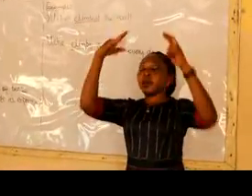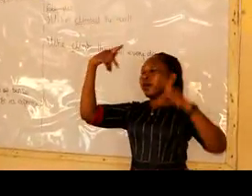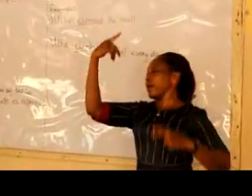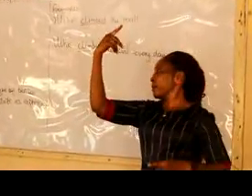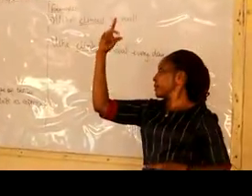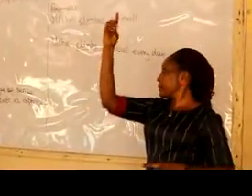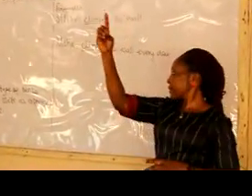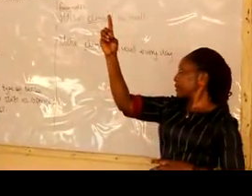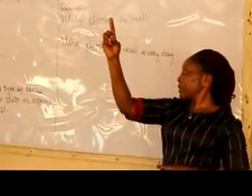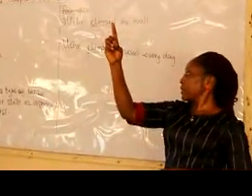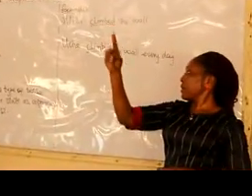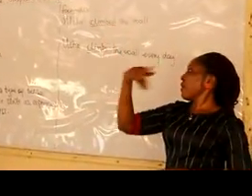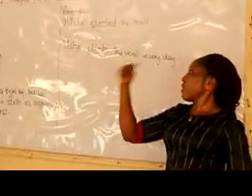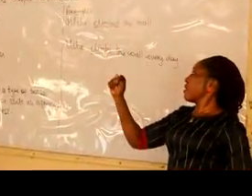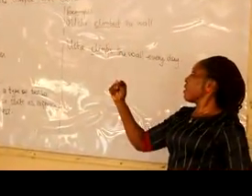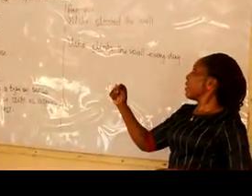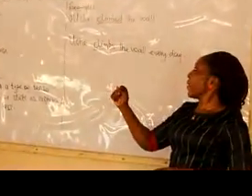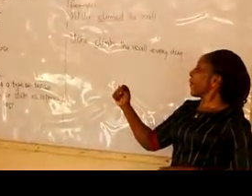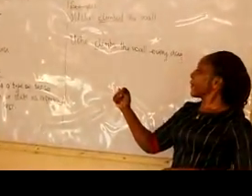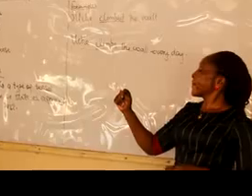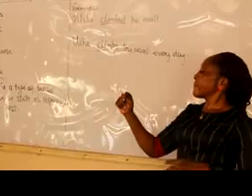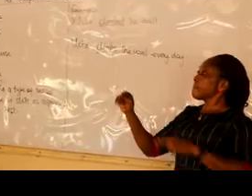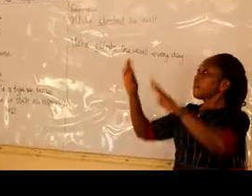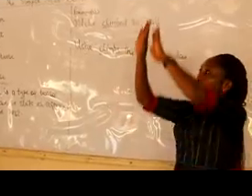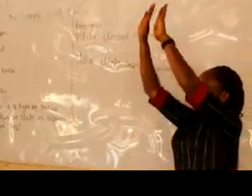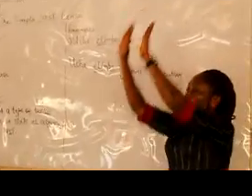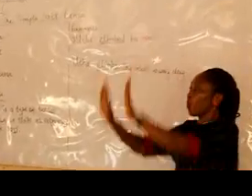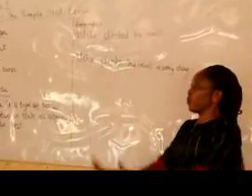If we are talking about the simple future tense,